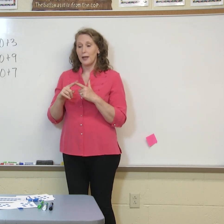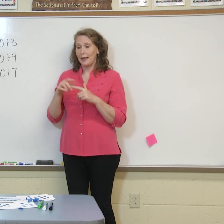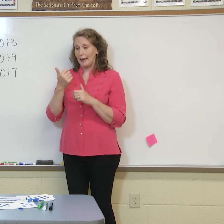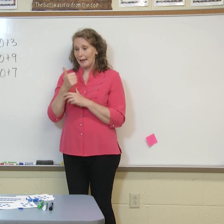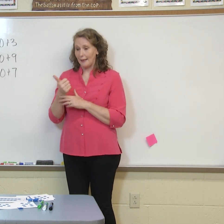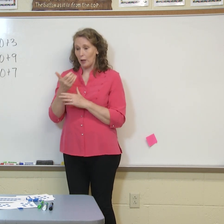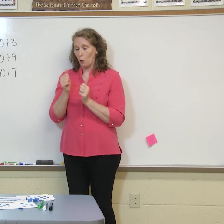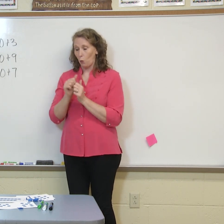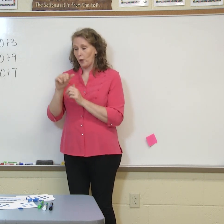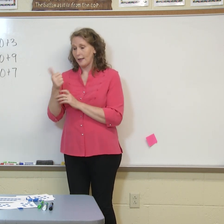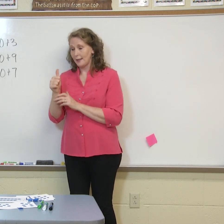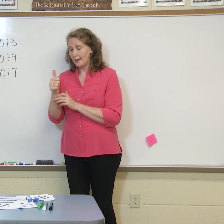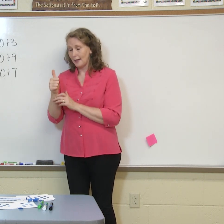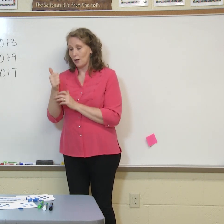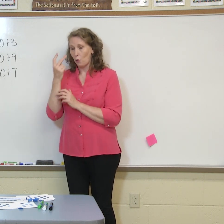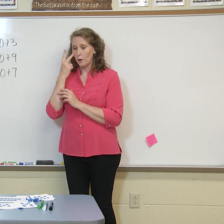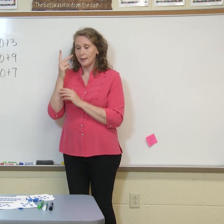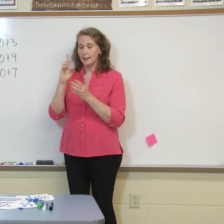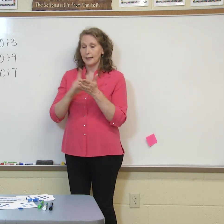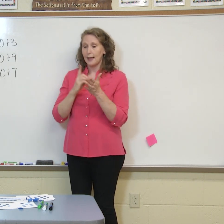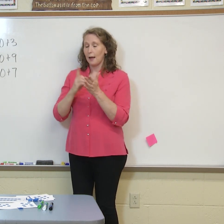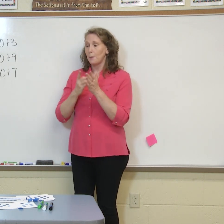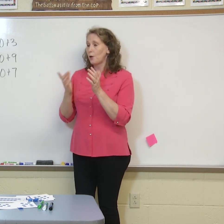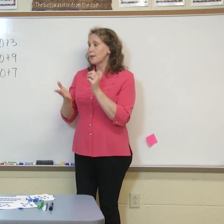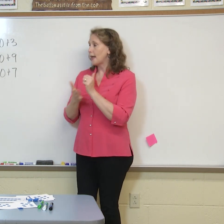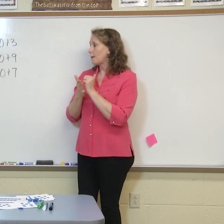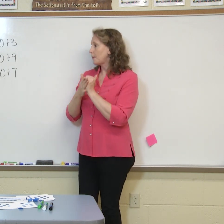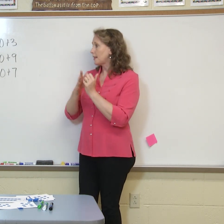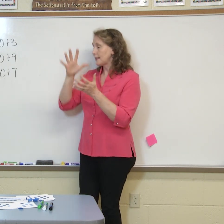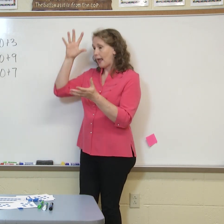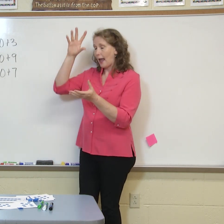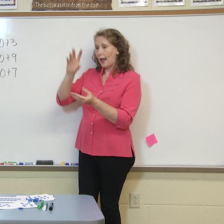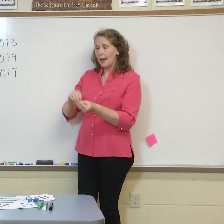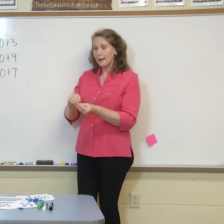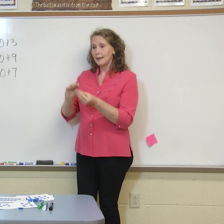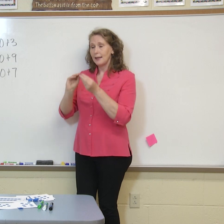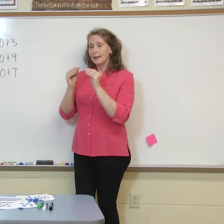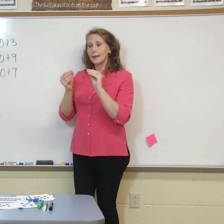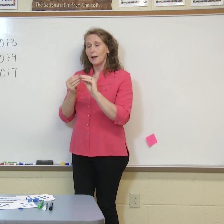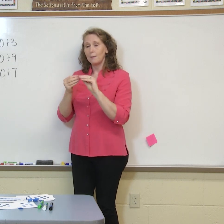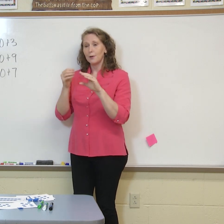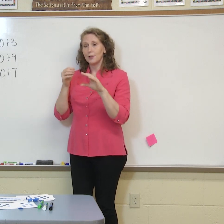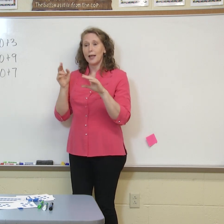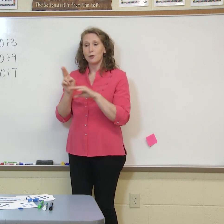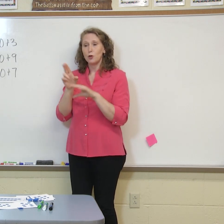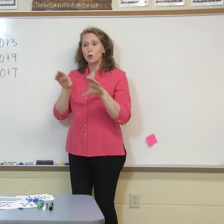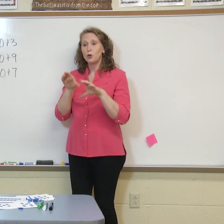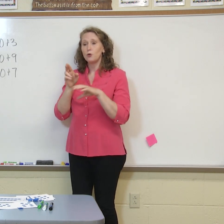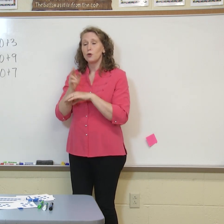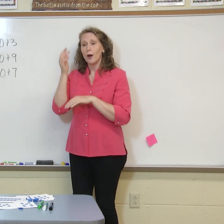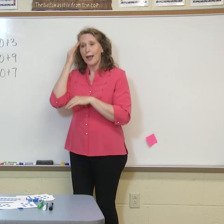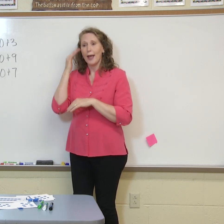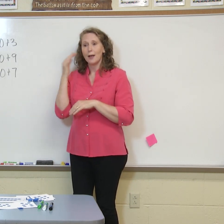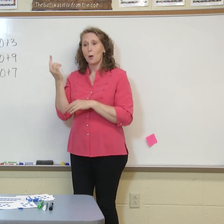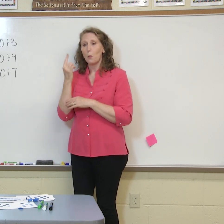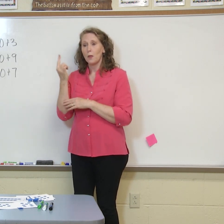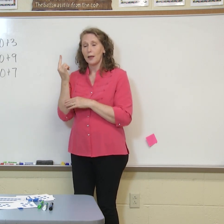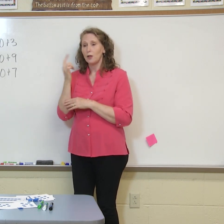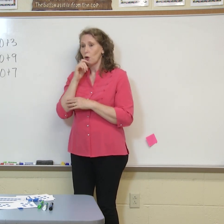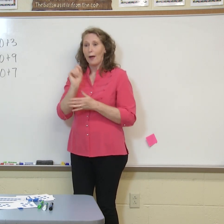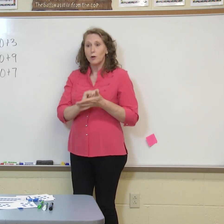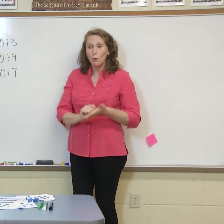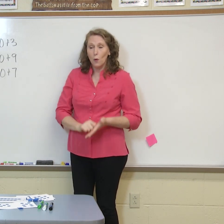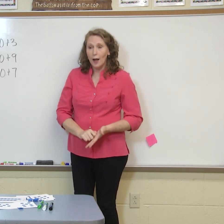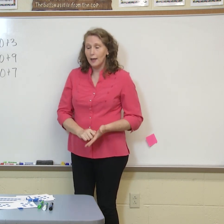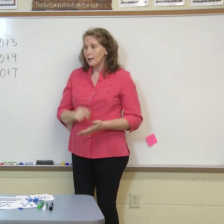10 or see doubles to help us add all of these numbers in our head. Do you